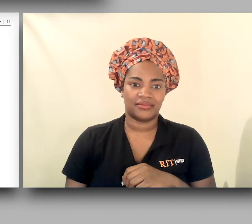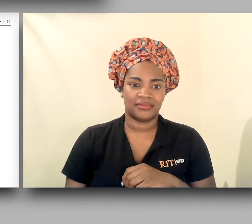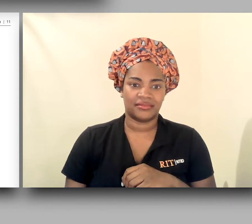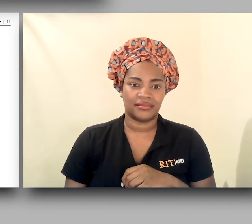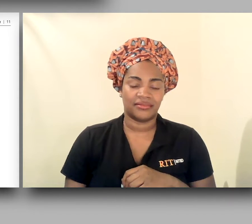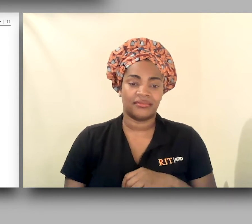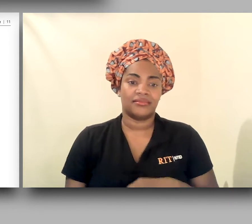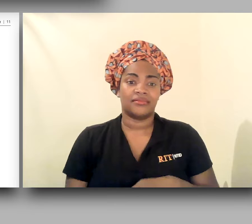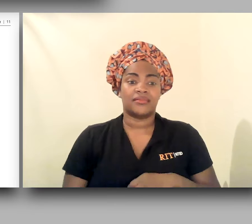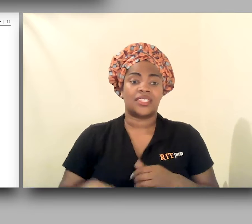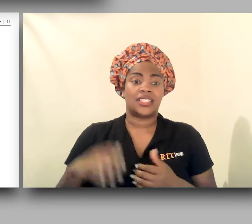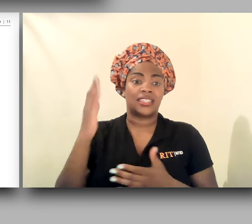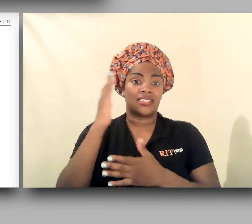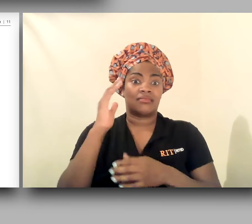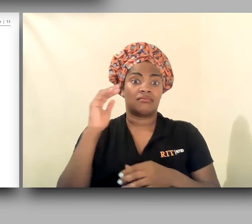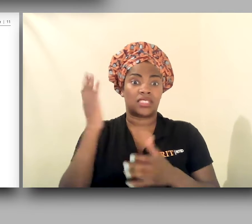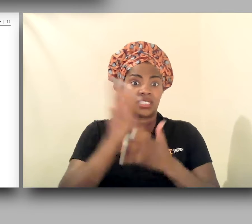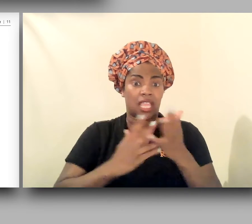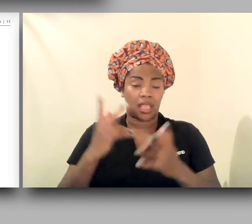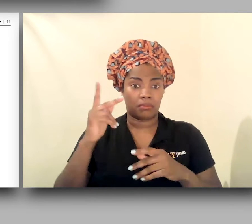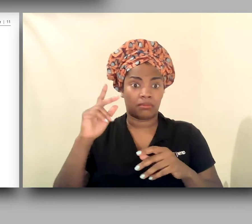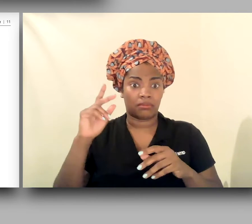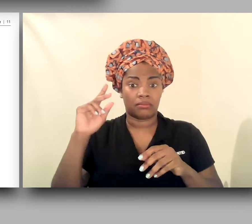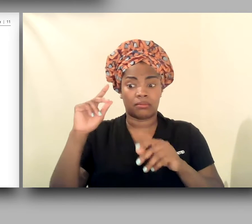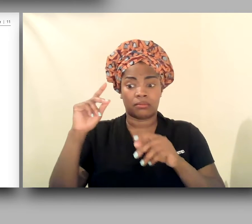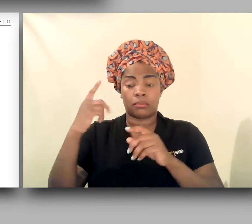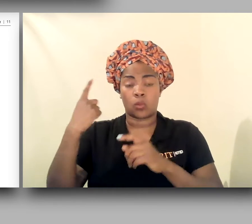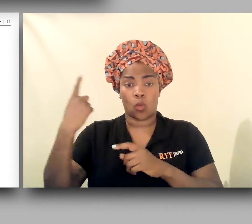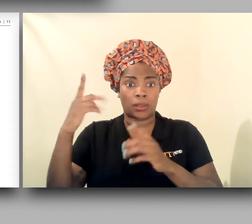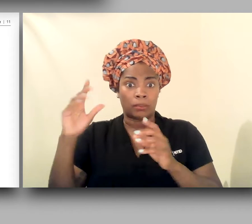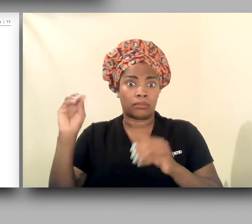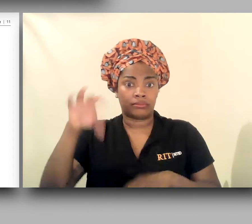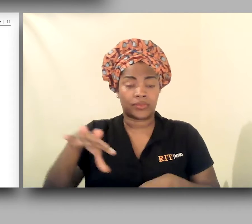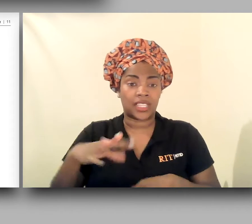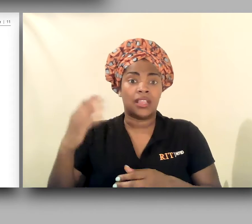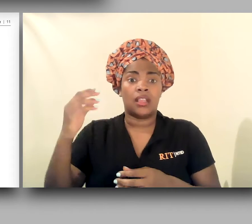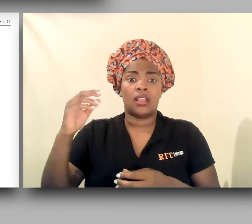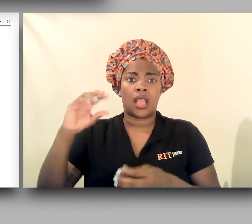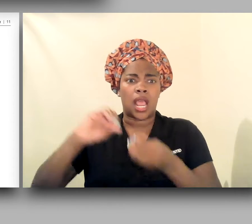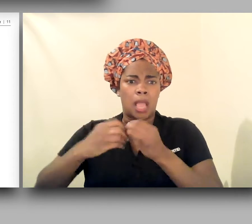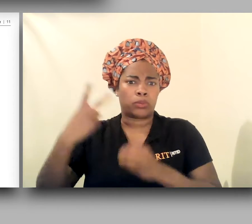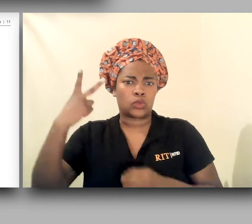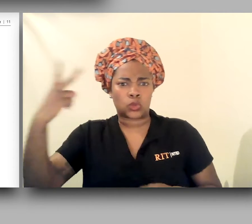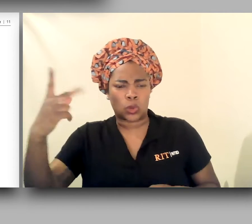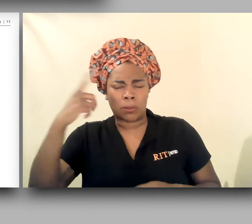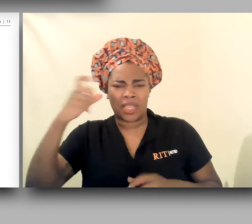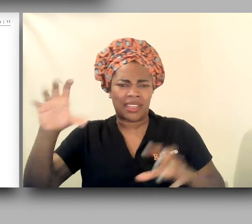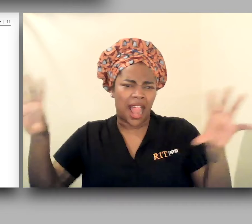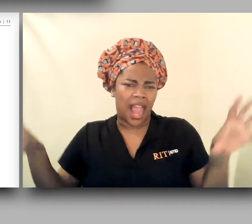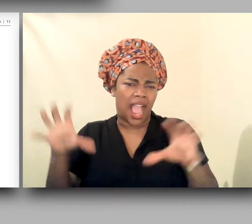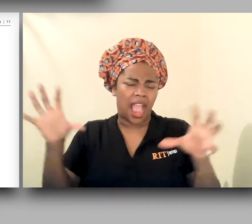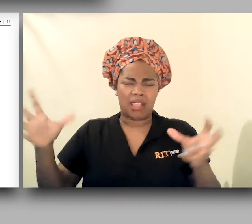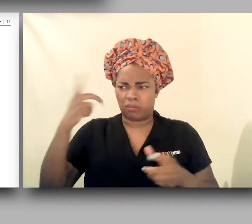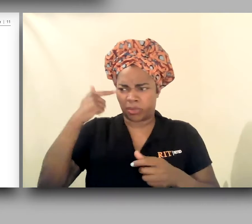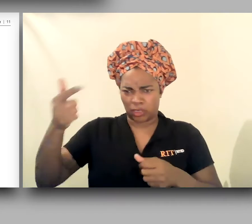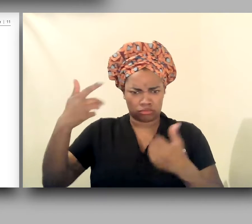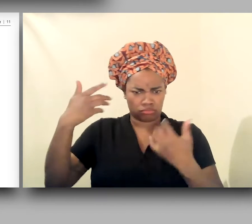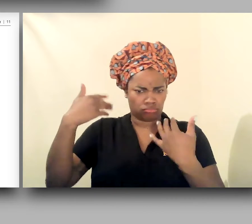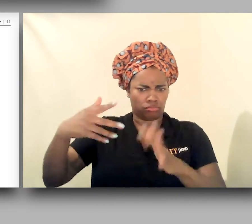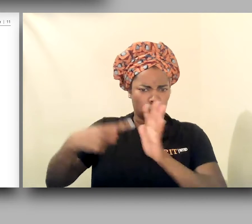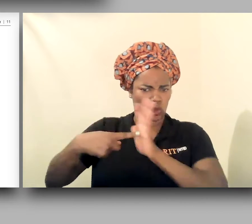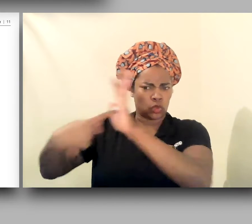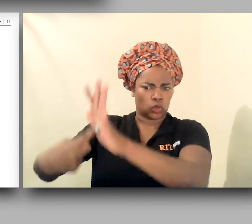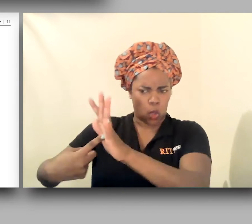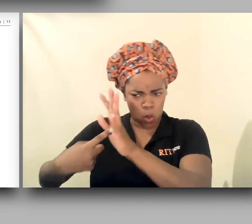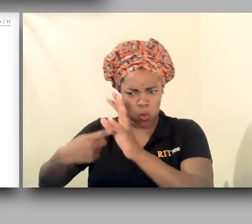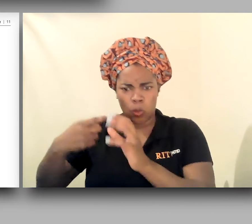Some person said number 2 because the action was good and it demonstrated a whole lot of things, and